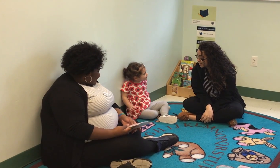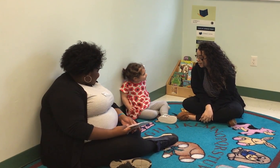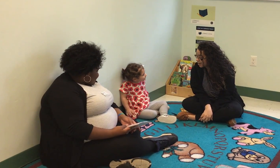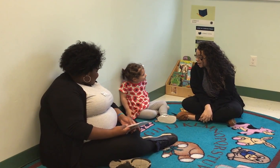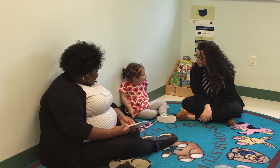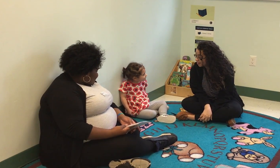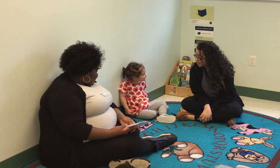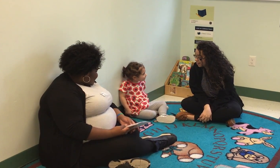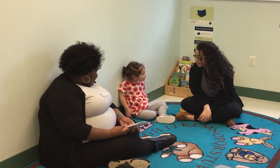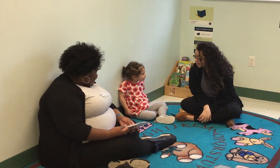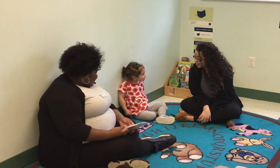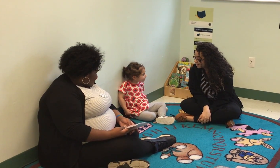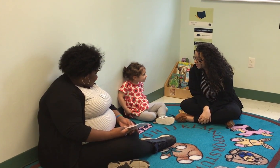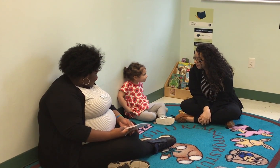Leonella.